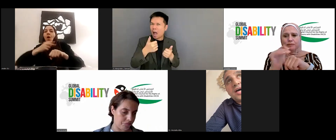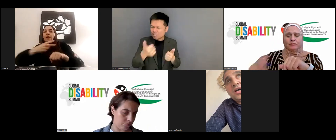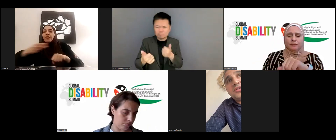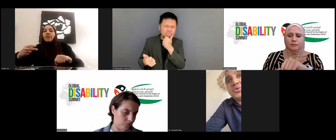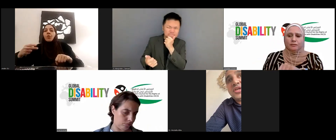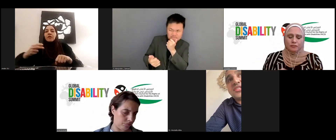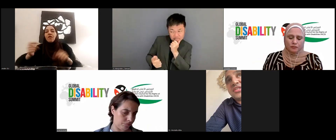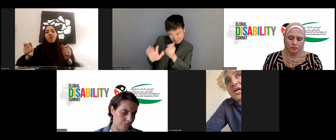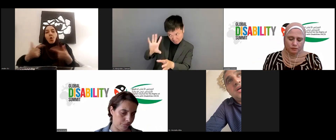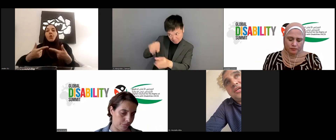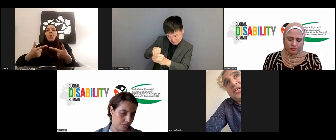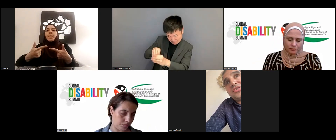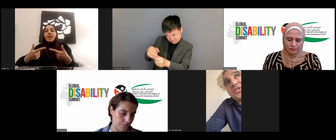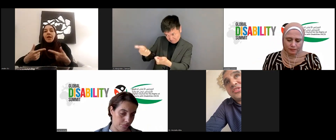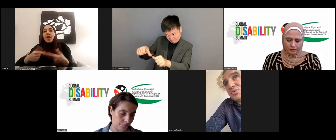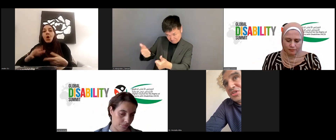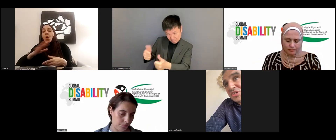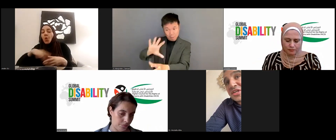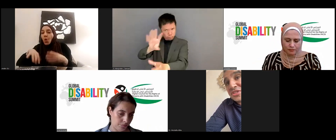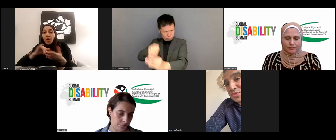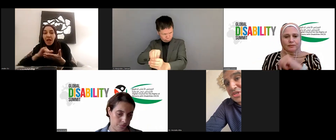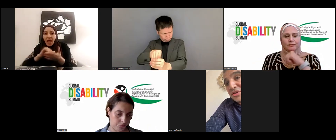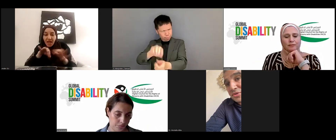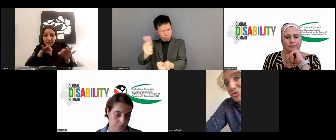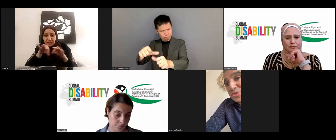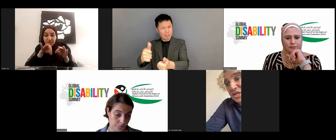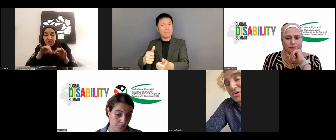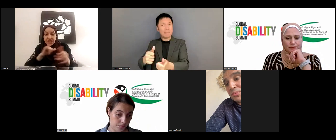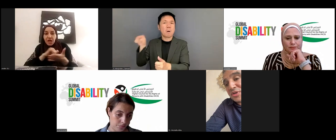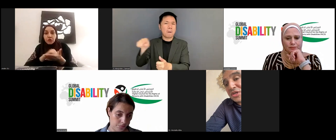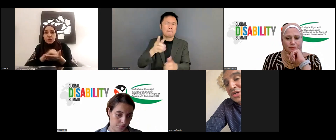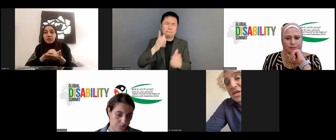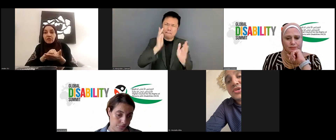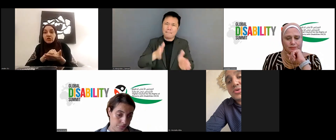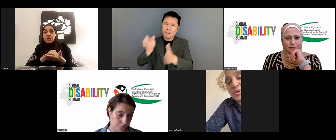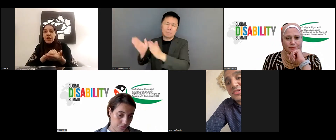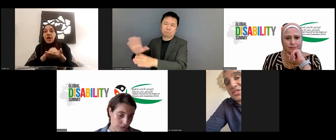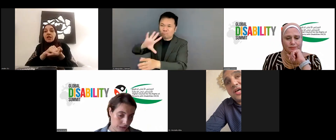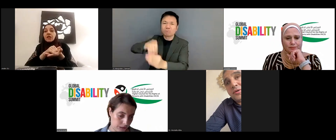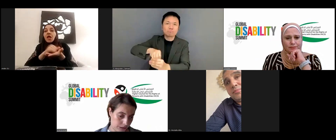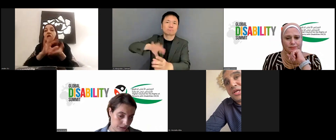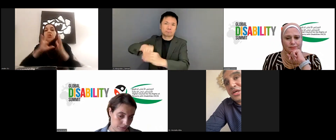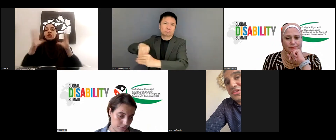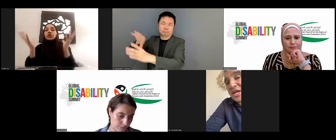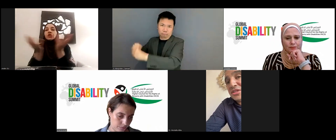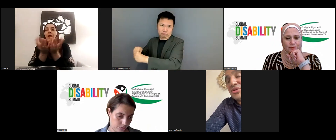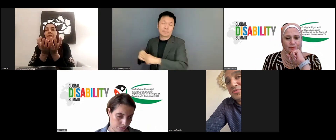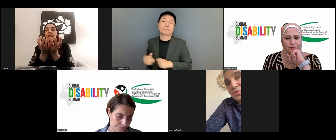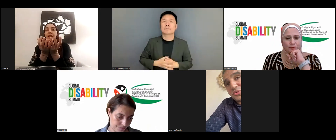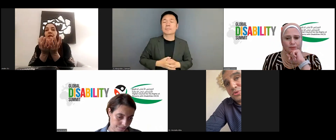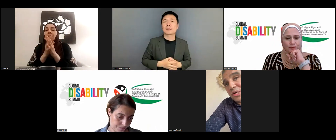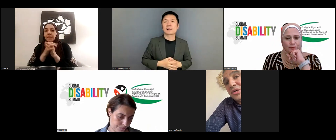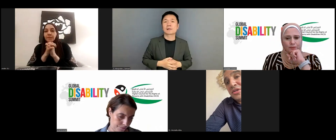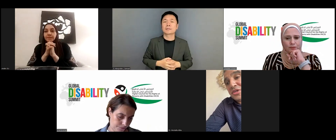So this is already discussed with the other groups, and hopefully in Kuwait, at the end